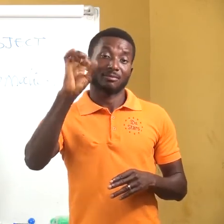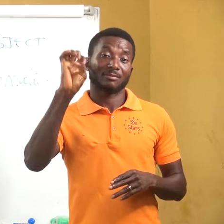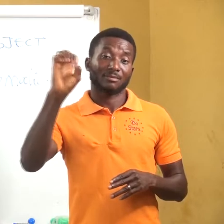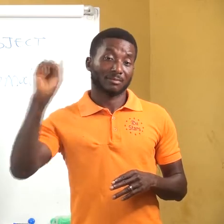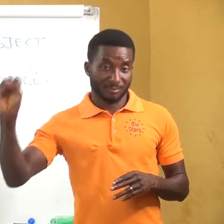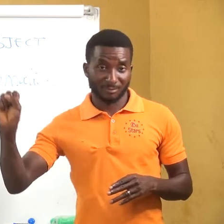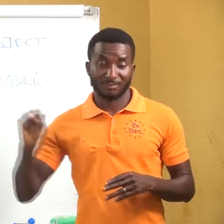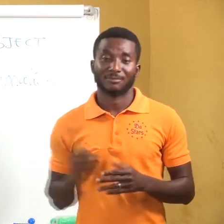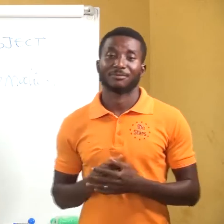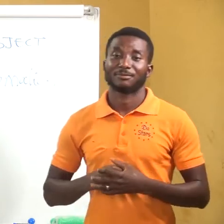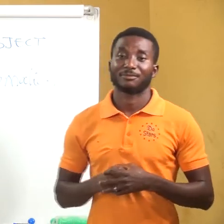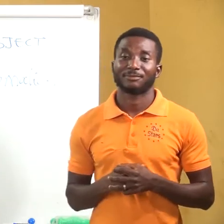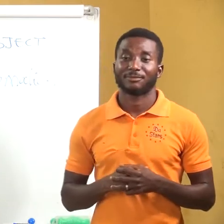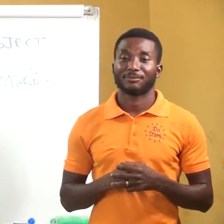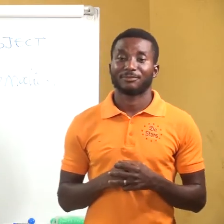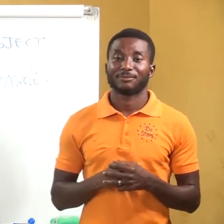sequence.